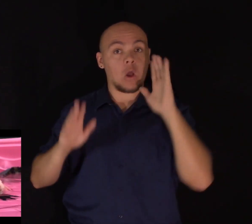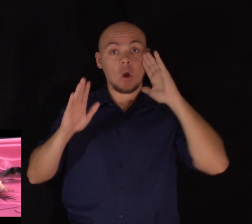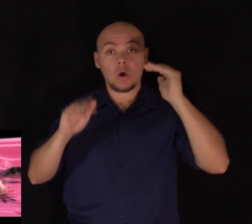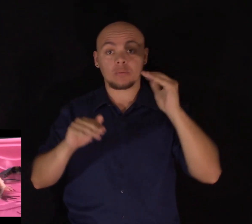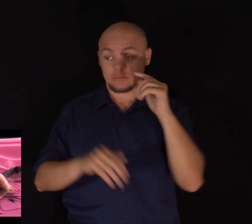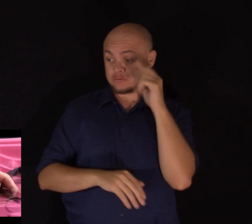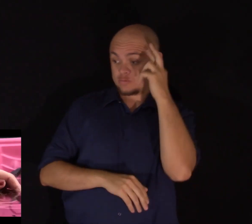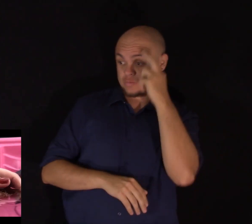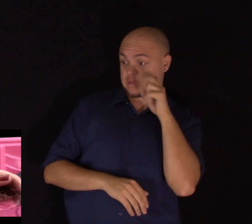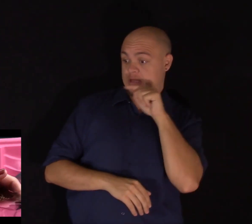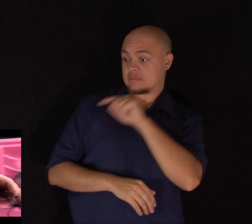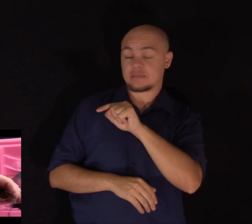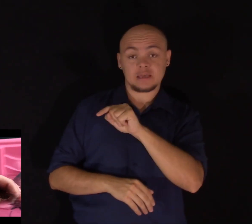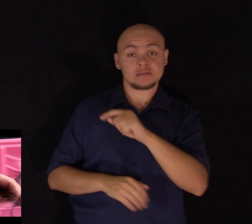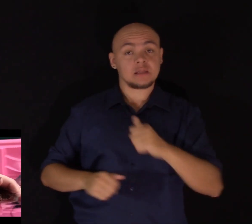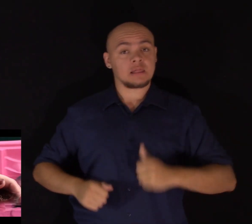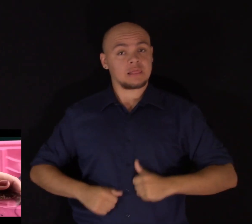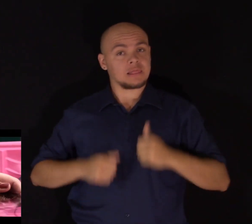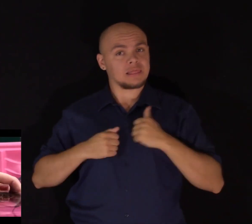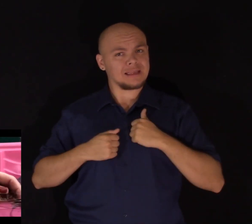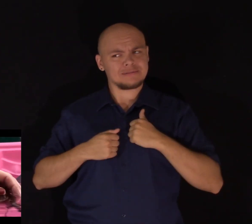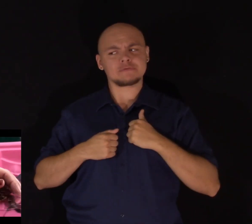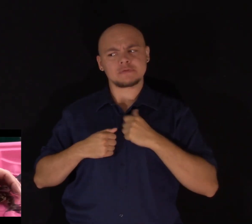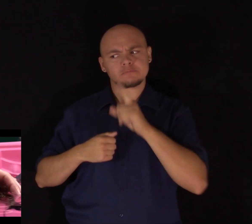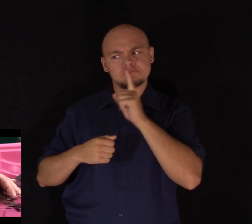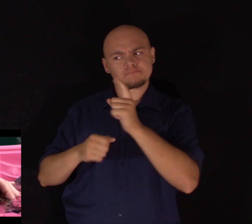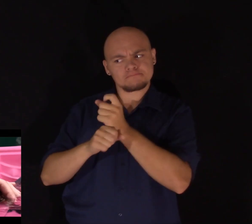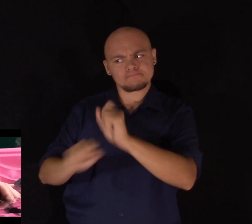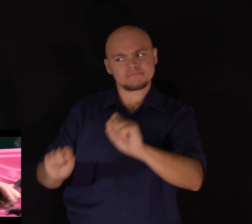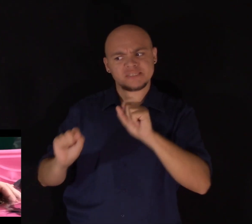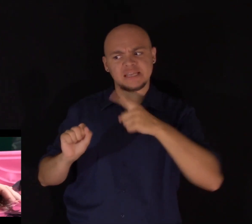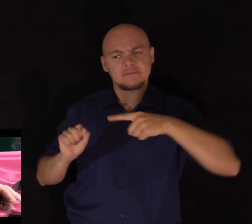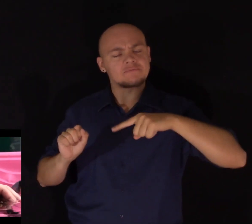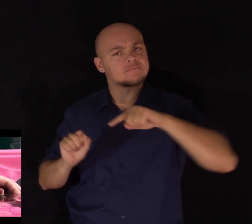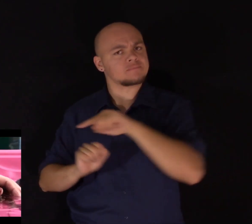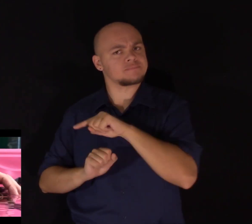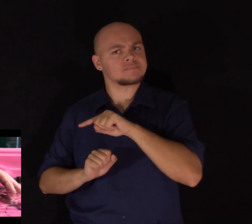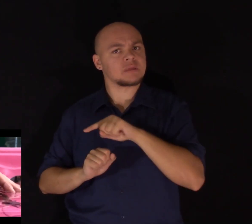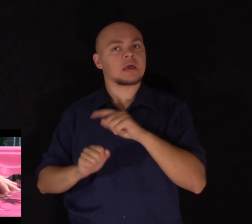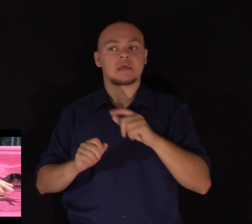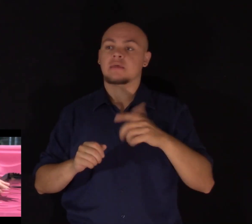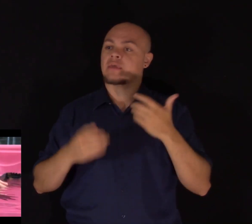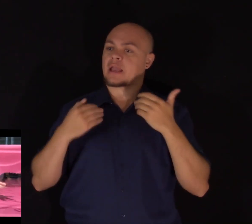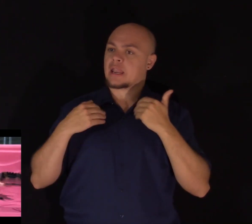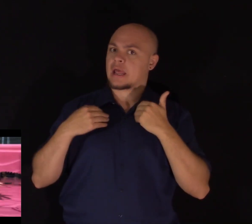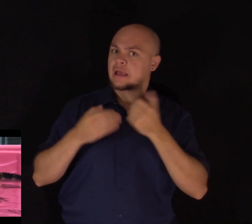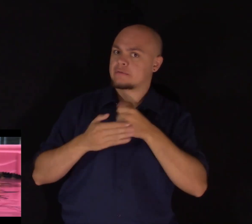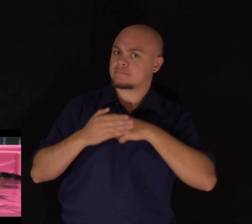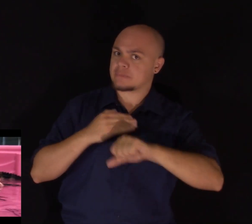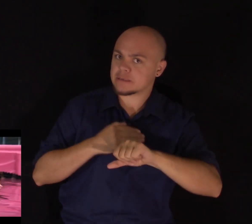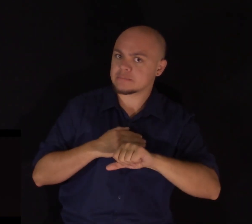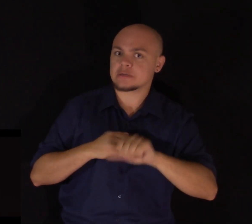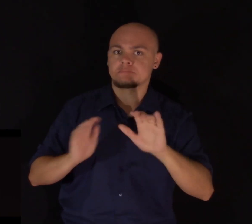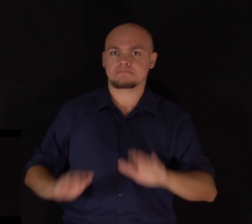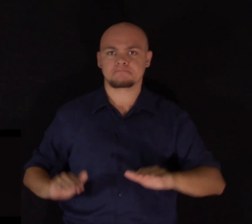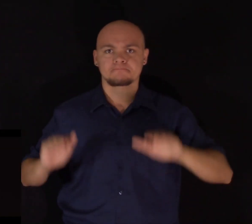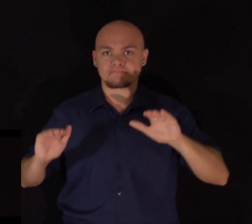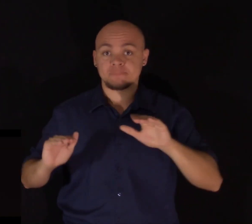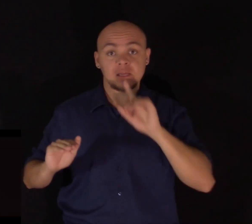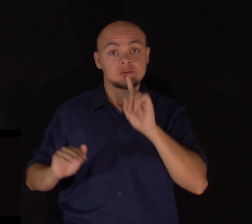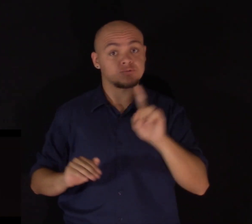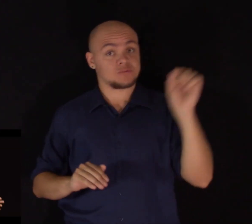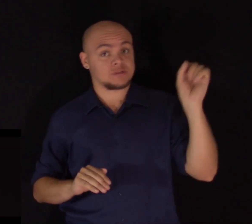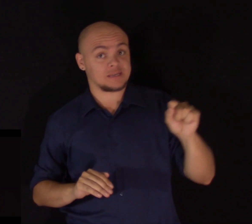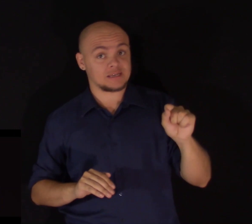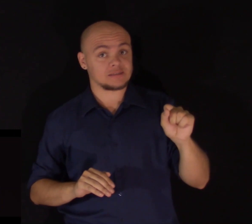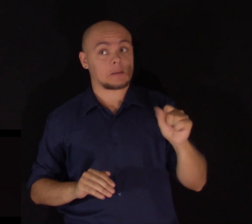that these animals deserve to have safe habitats that they can call home, where they can find mates, raise their young, and